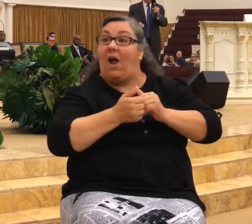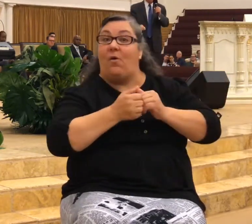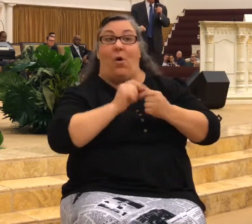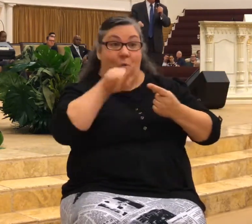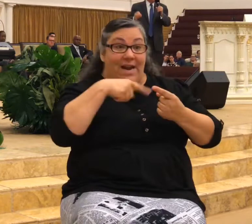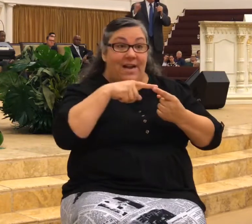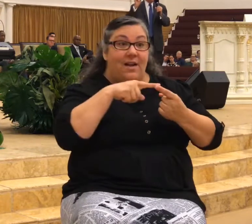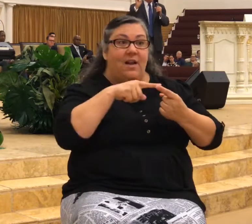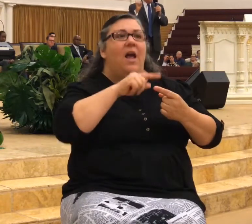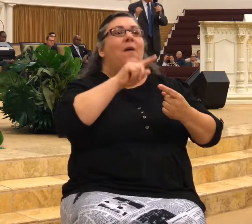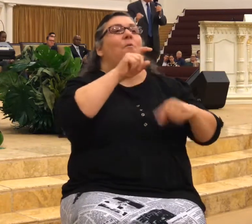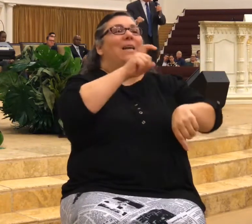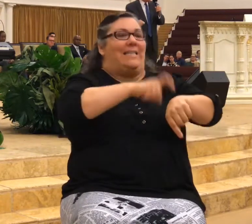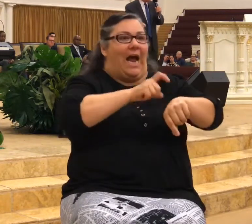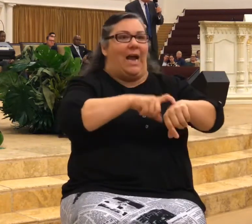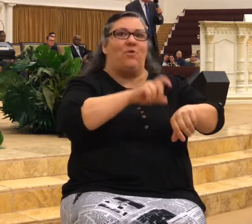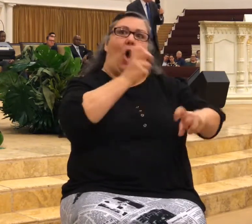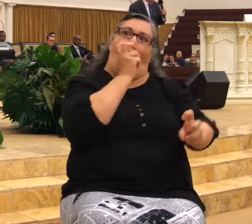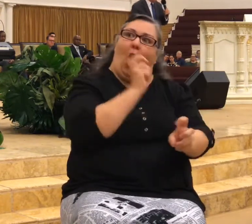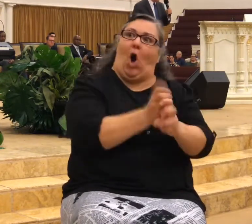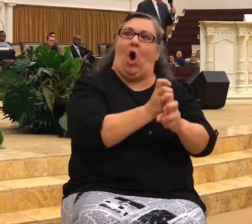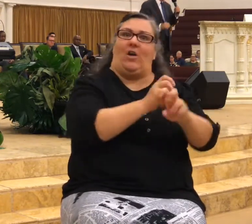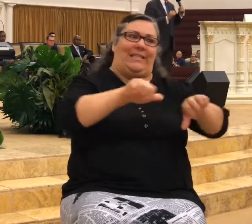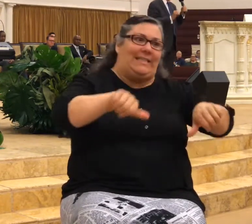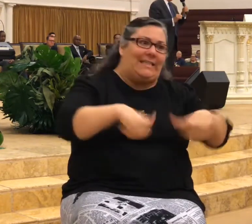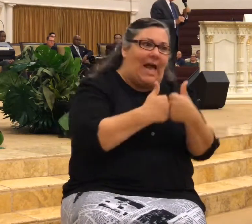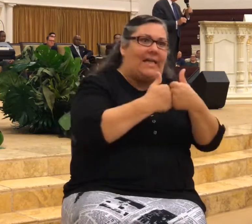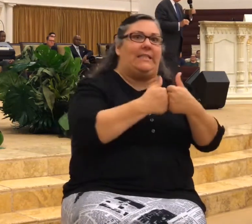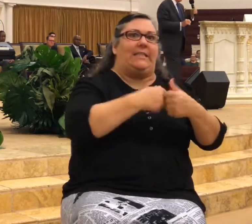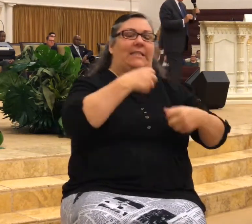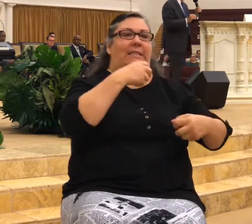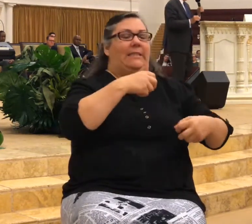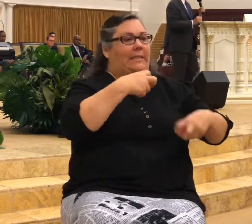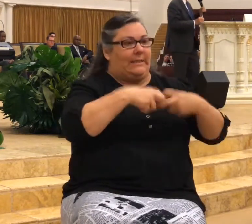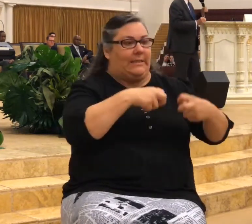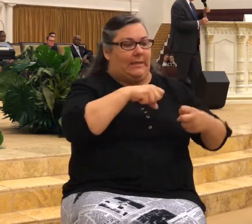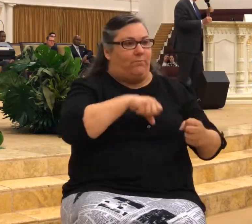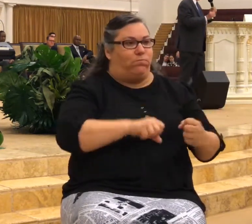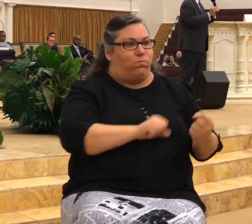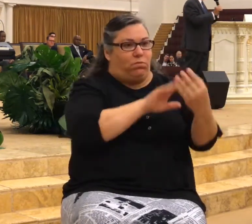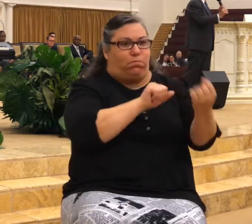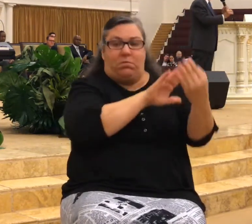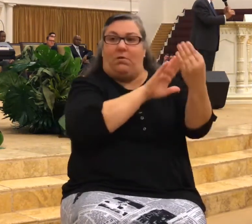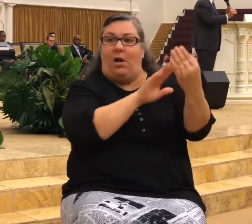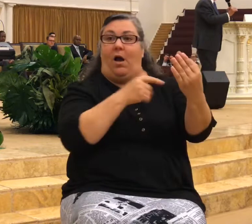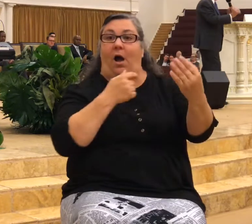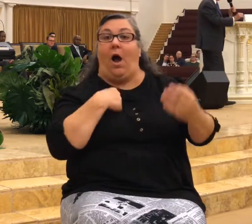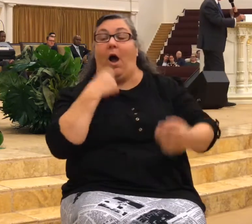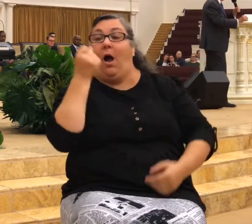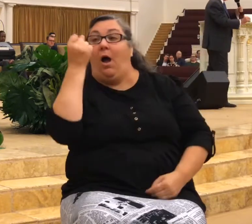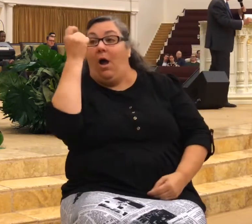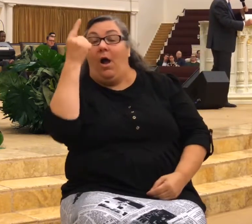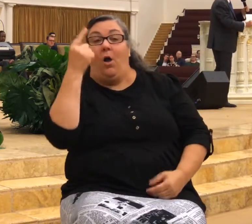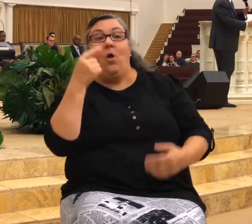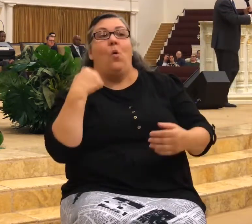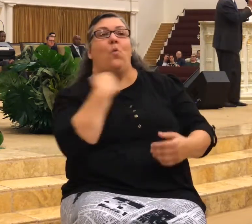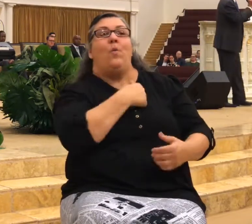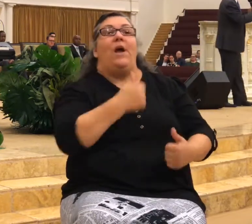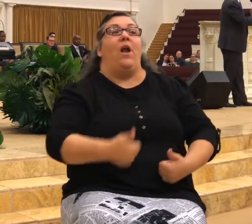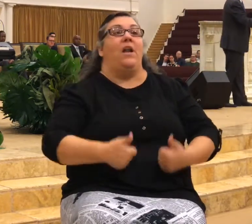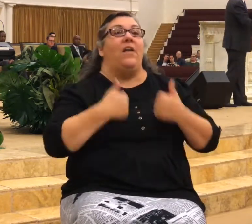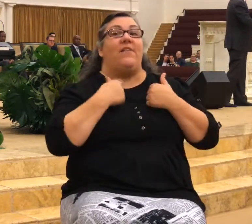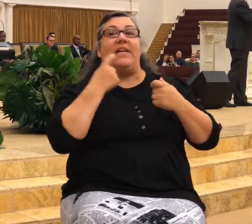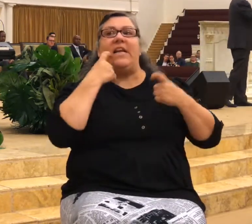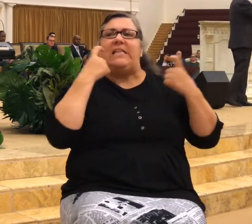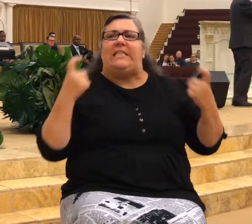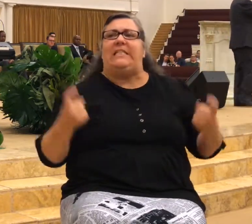are challenging, when times are difficult. Now, I want to tell you, I recognize we're living in a sinful age. We're